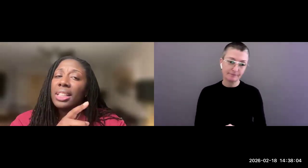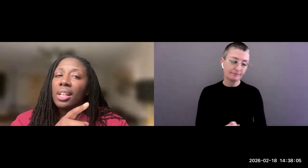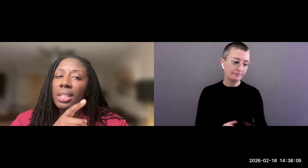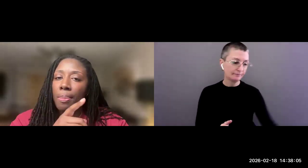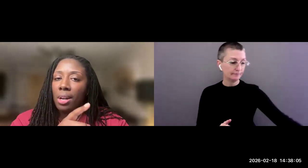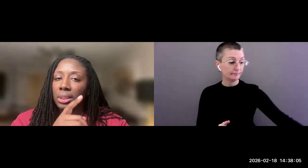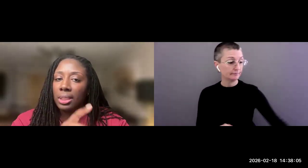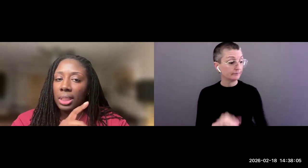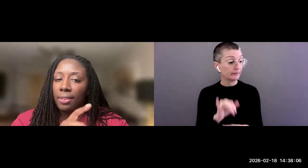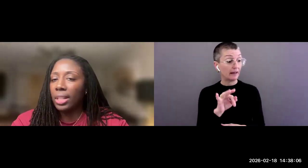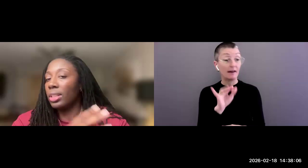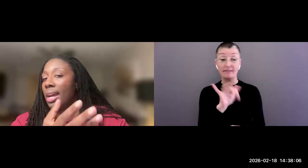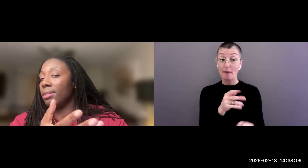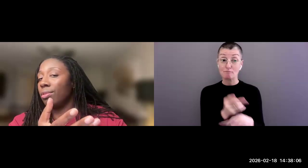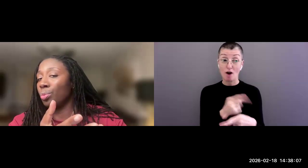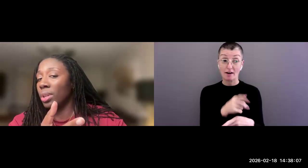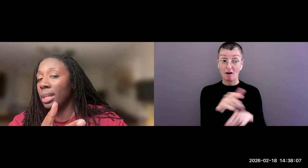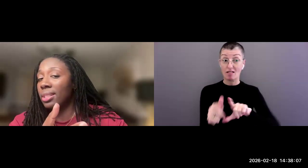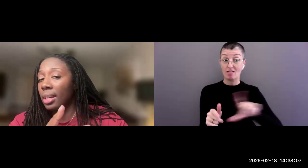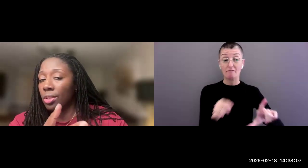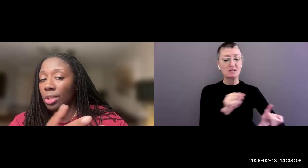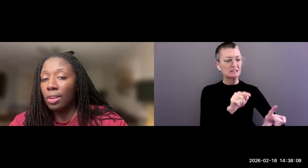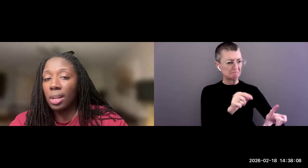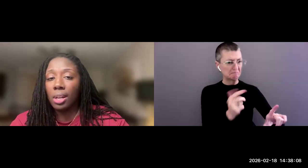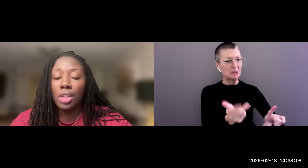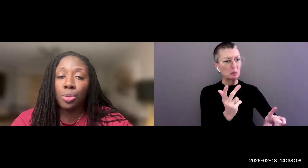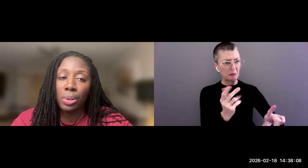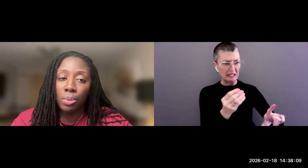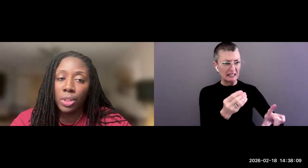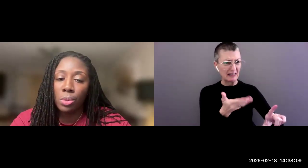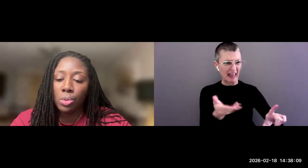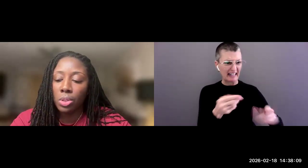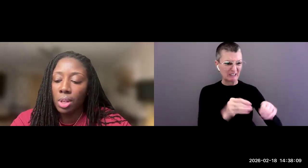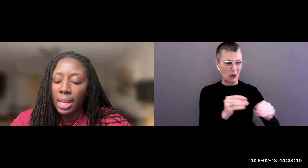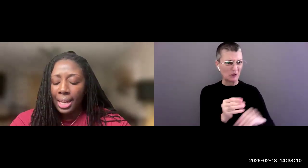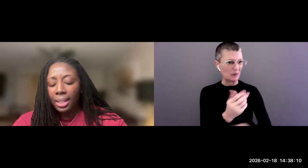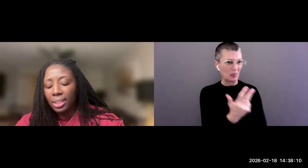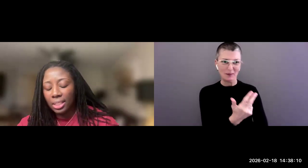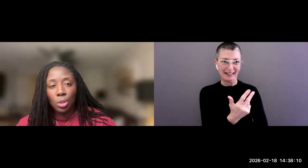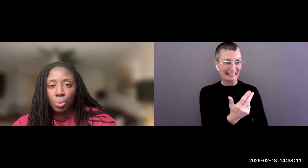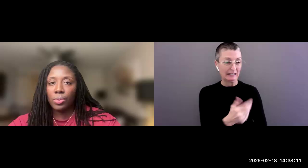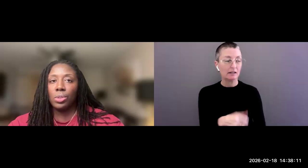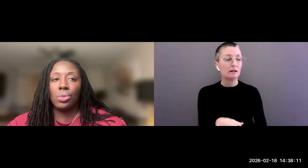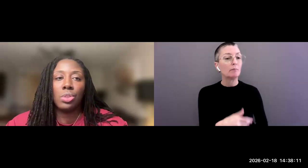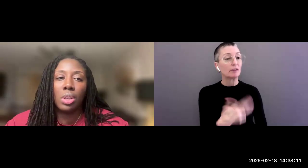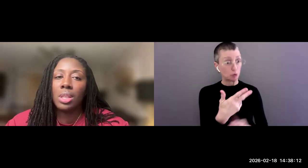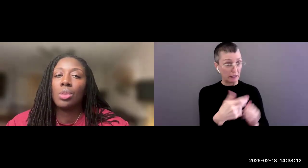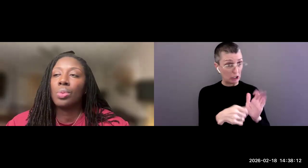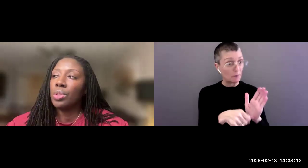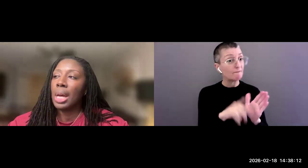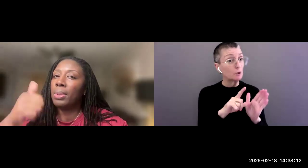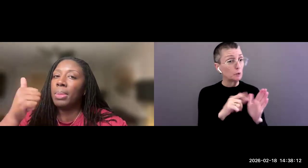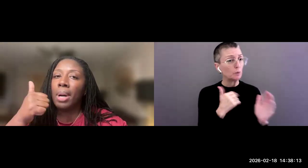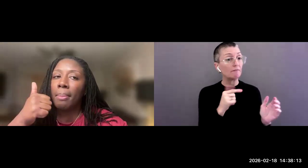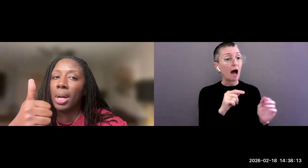if I click on that product on the left that only has 3 sales and 3 reviews, and I look at those reviews, and